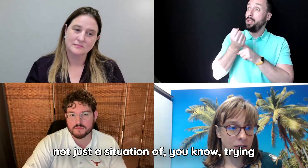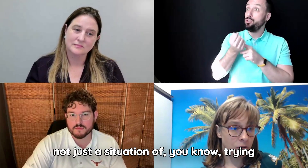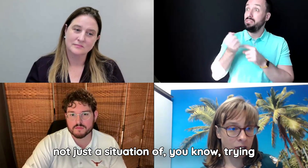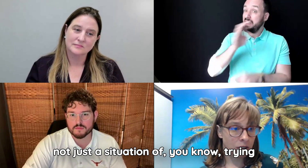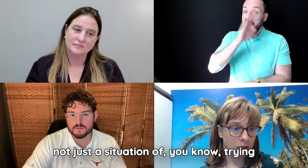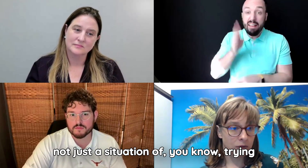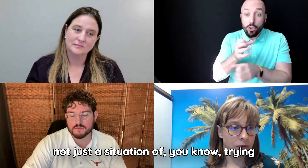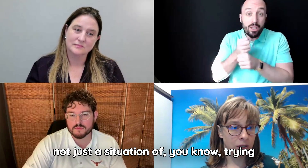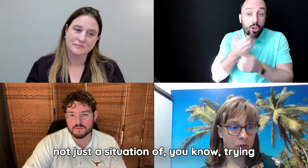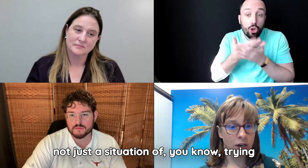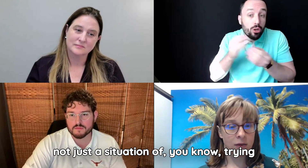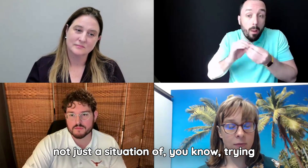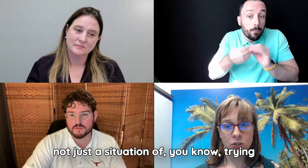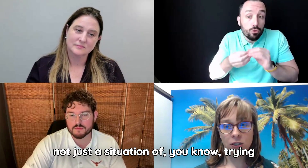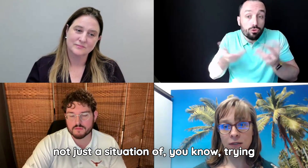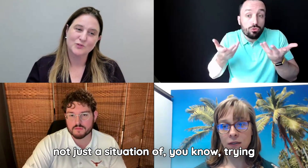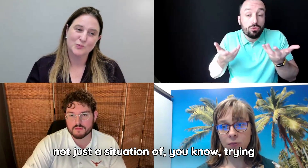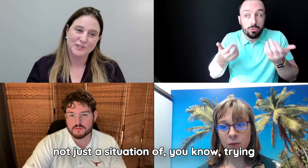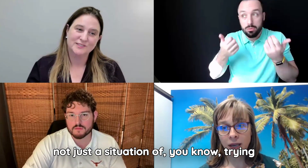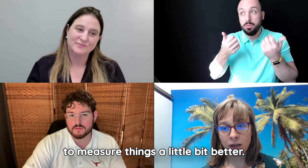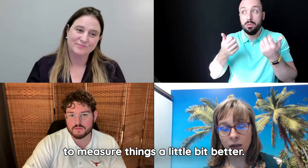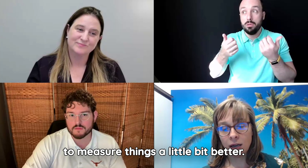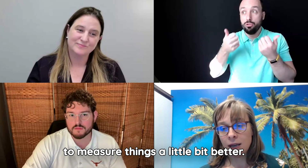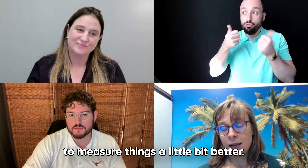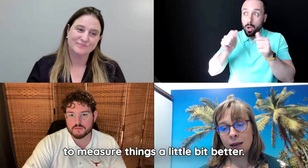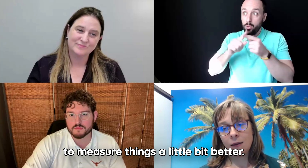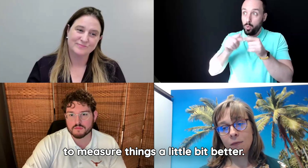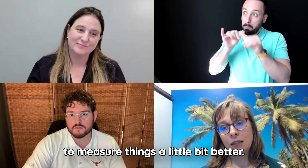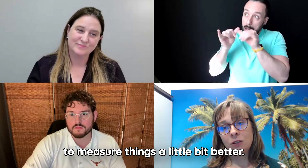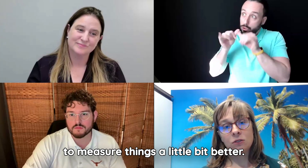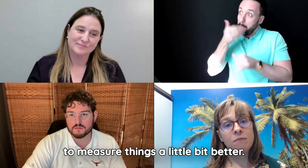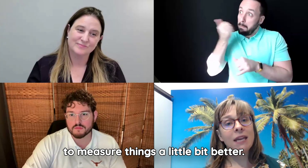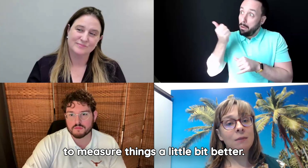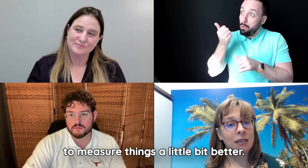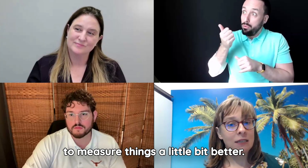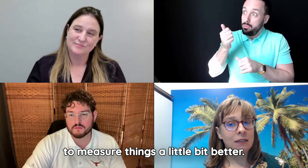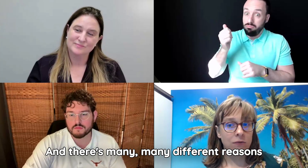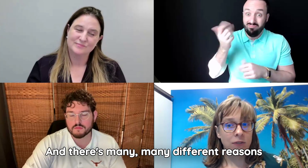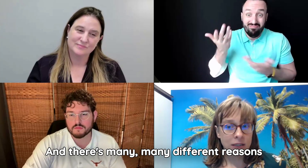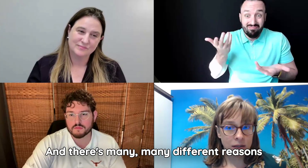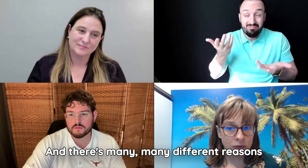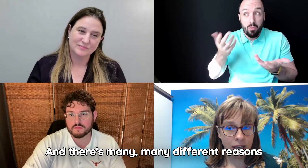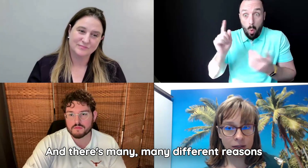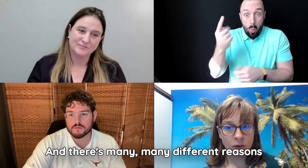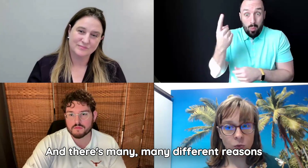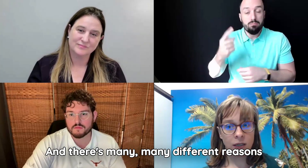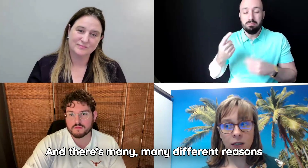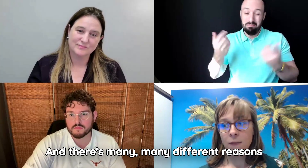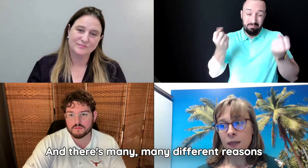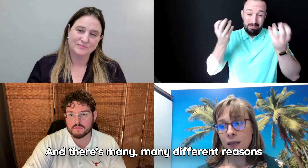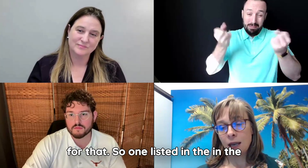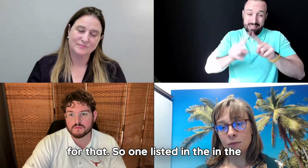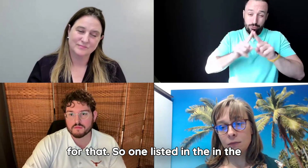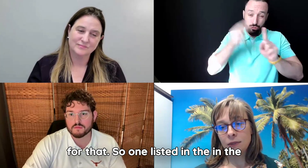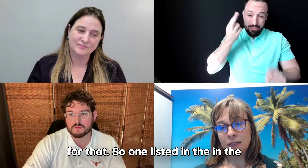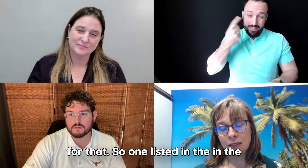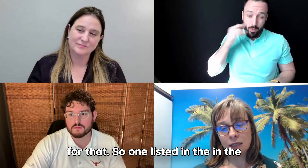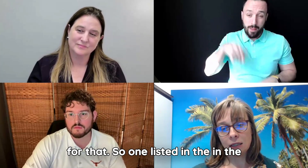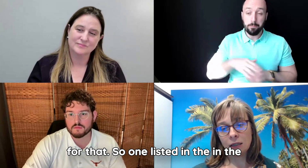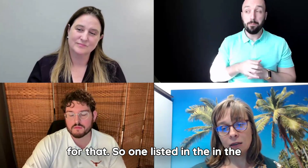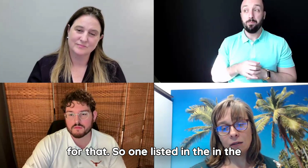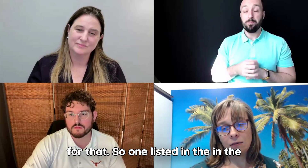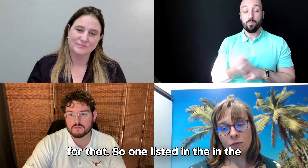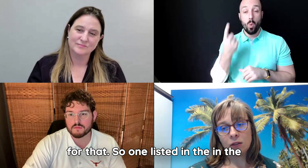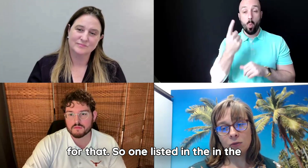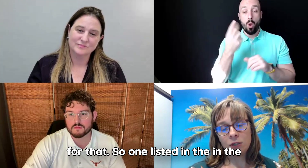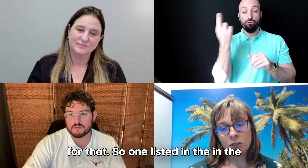not just a situation of, trying to measure things a little bit better. And there's many, many different reasons for that. So one listed